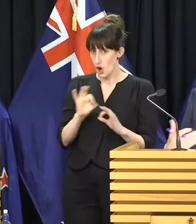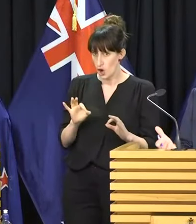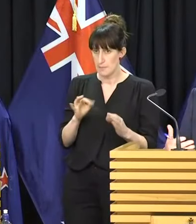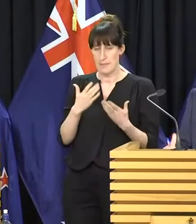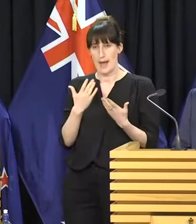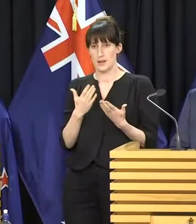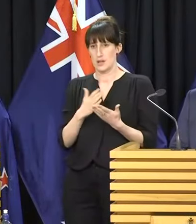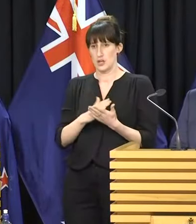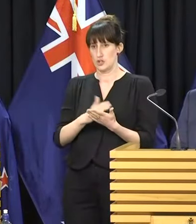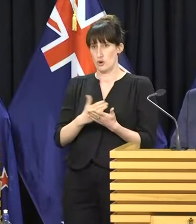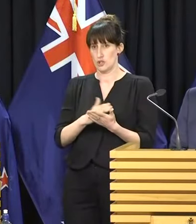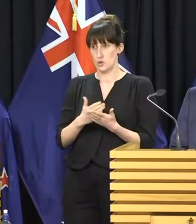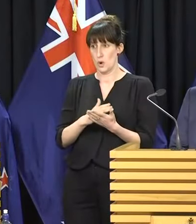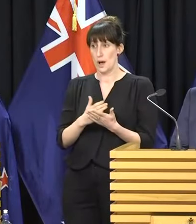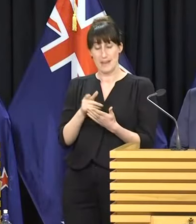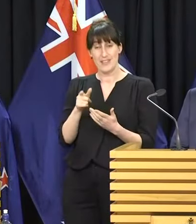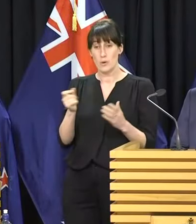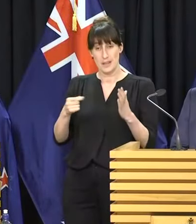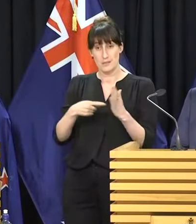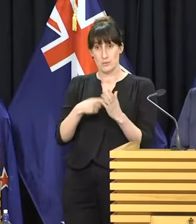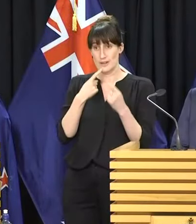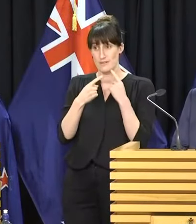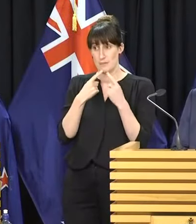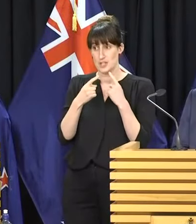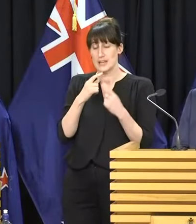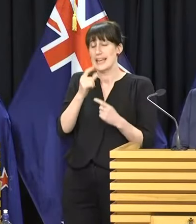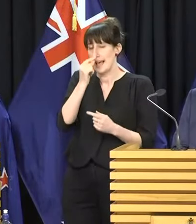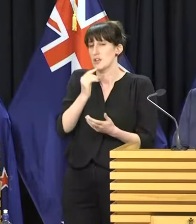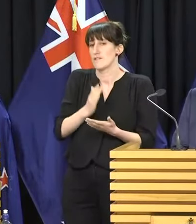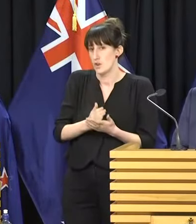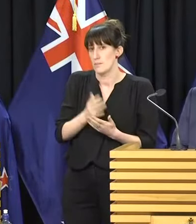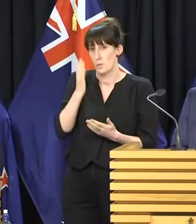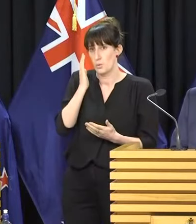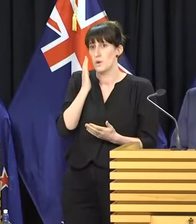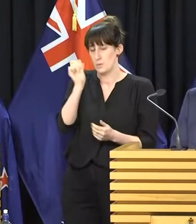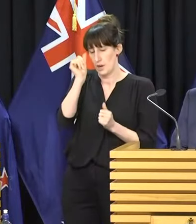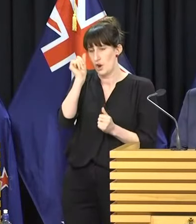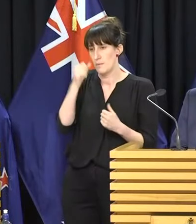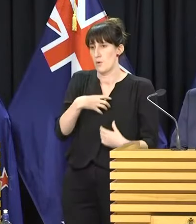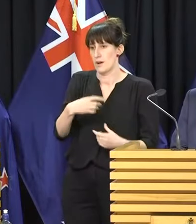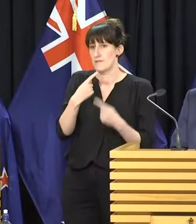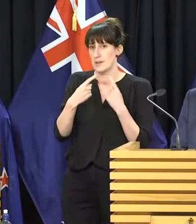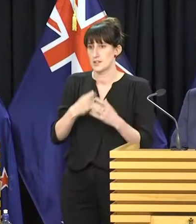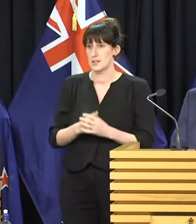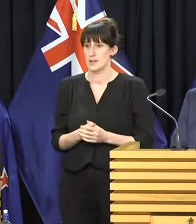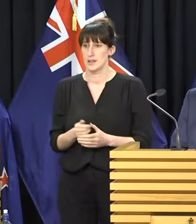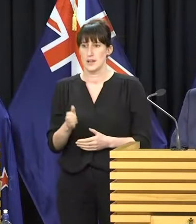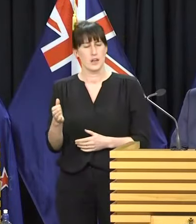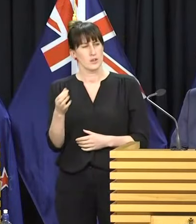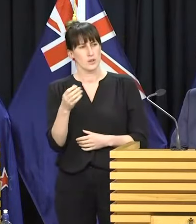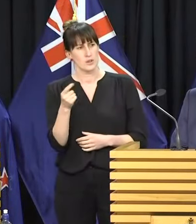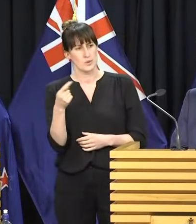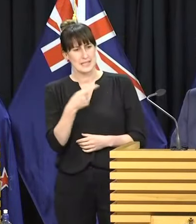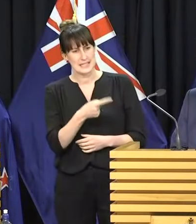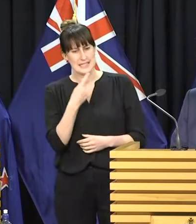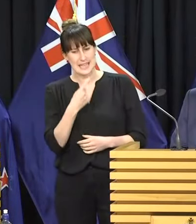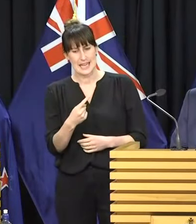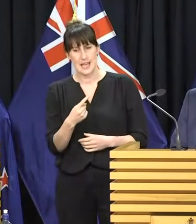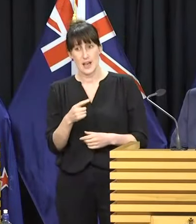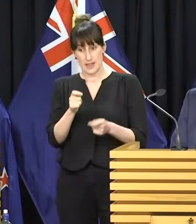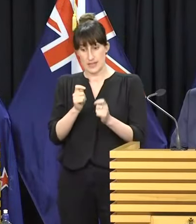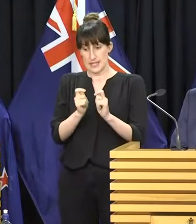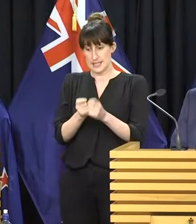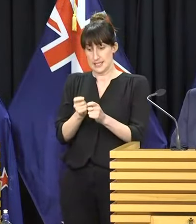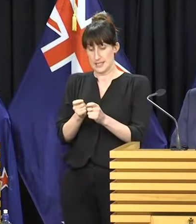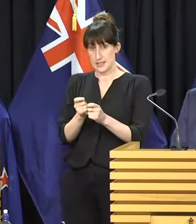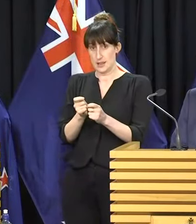the likely exposure to people visiting the store, so we'll confirm that as soon as we know. You said that you weren't sure if the person had been advised to stay at home after getting a